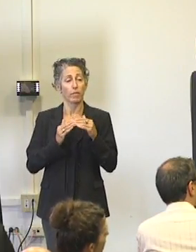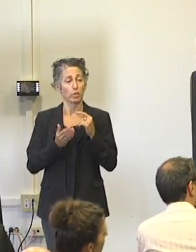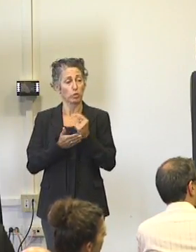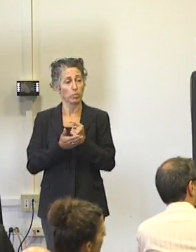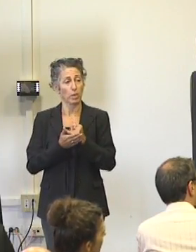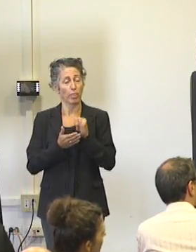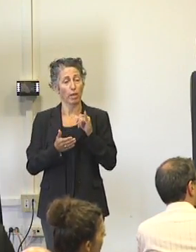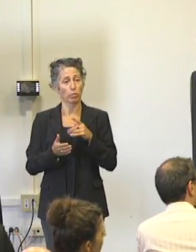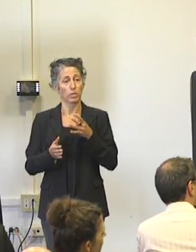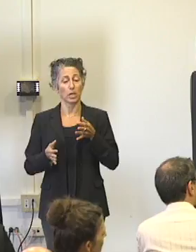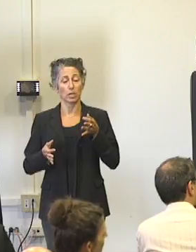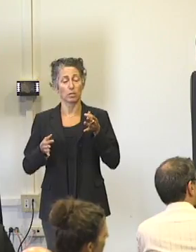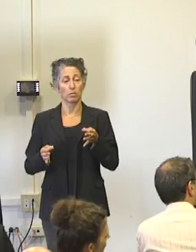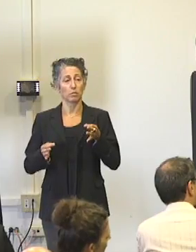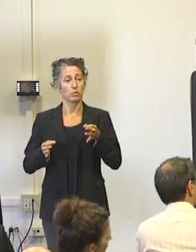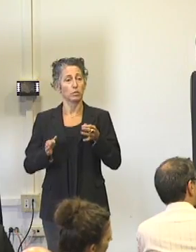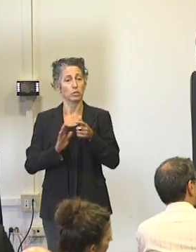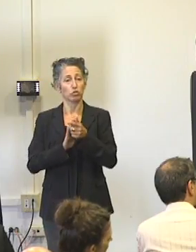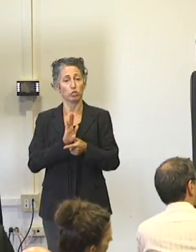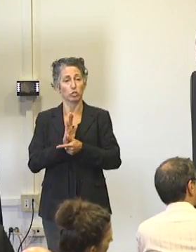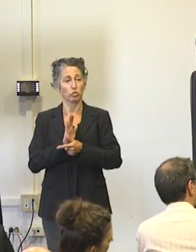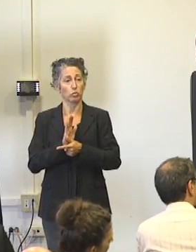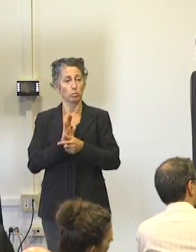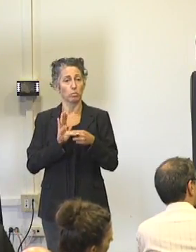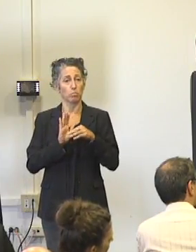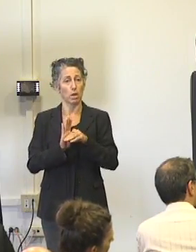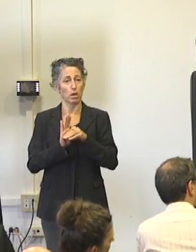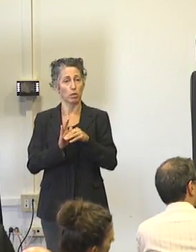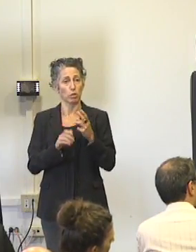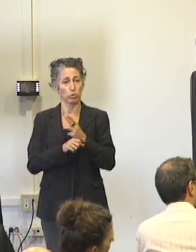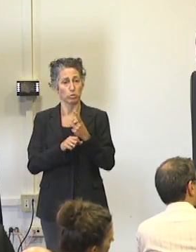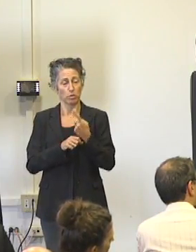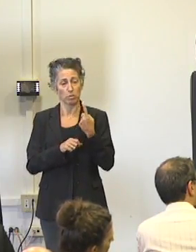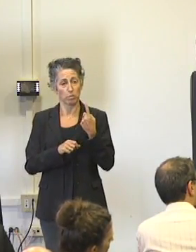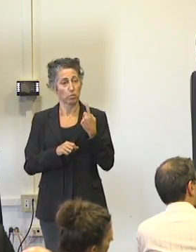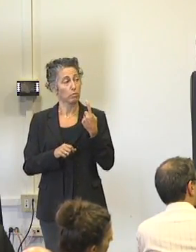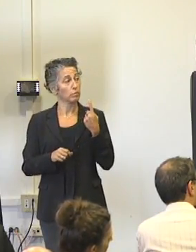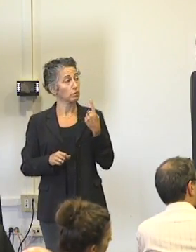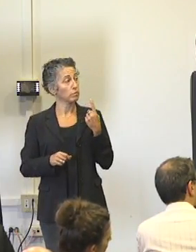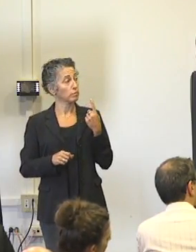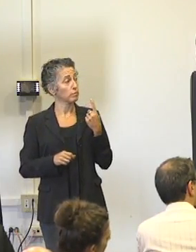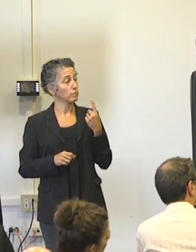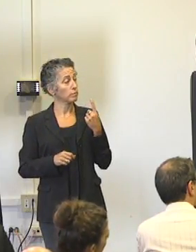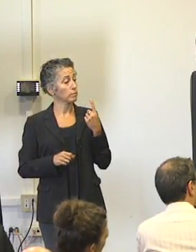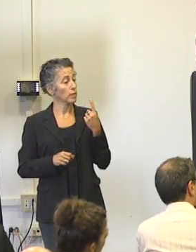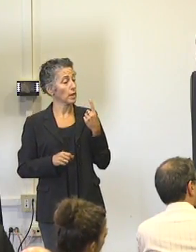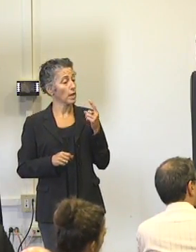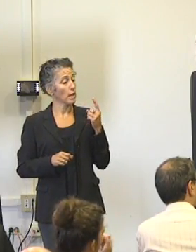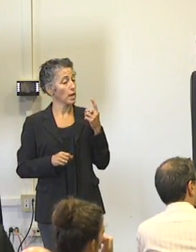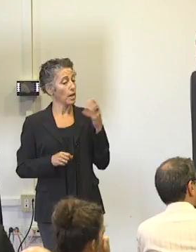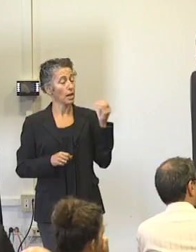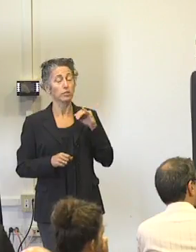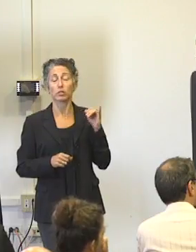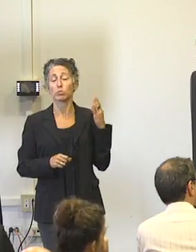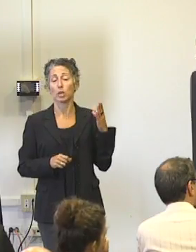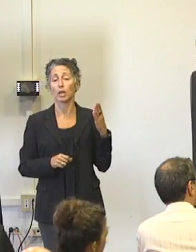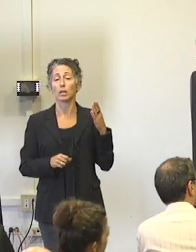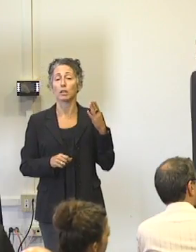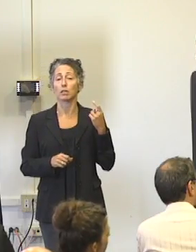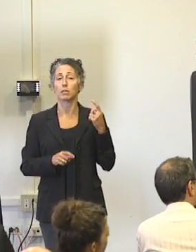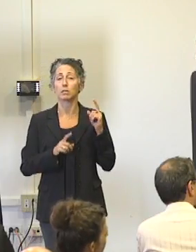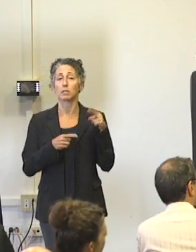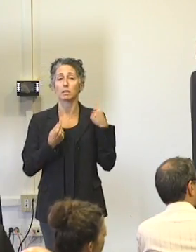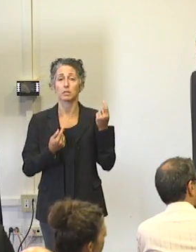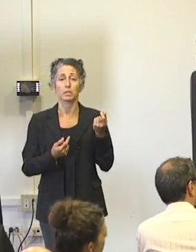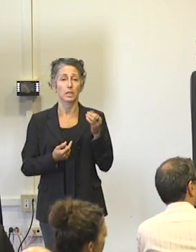judicial model that this Koch and libertarian network believes in. Buchanan many times said he thought the rules of 1900,